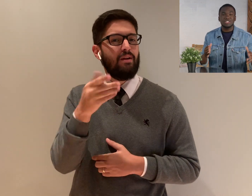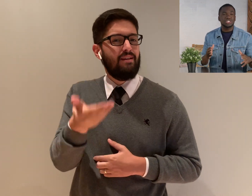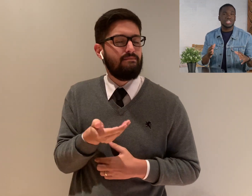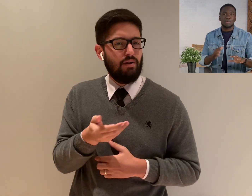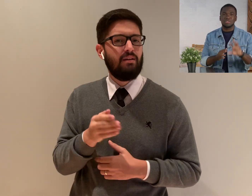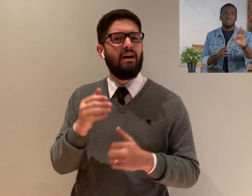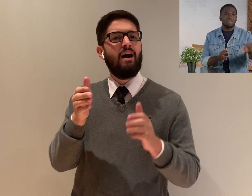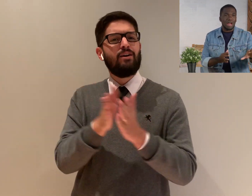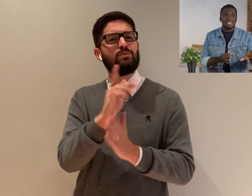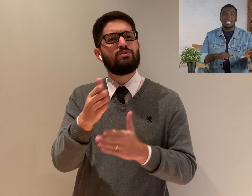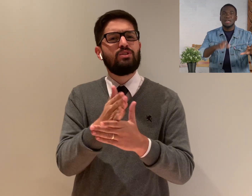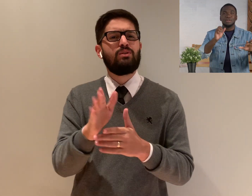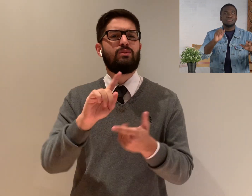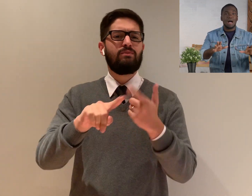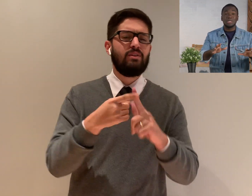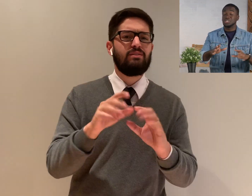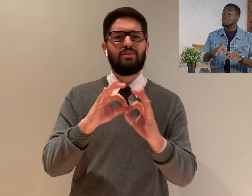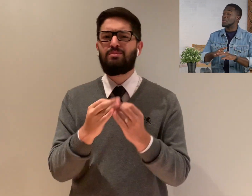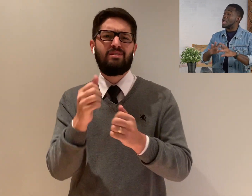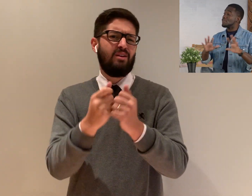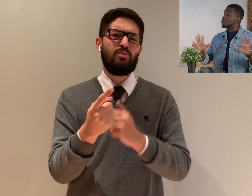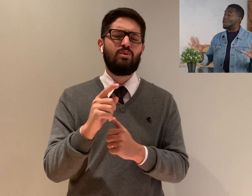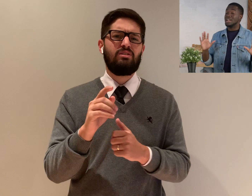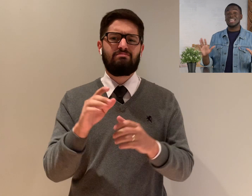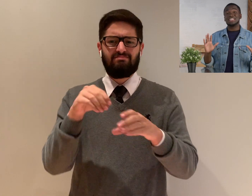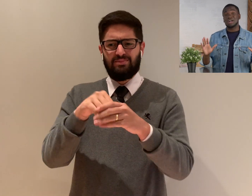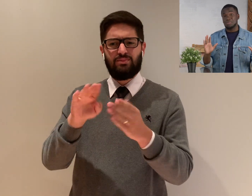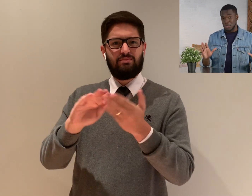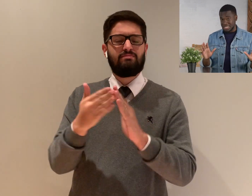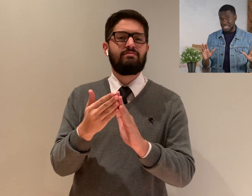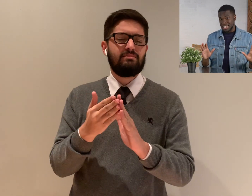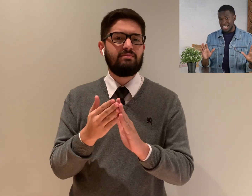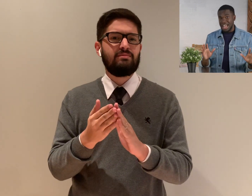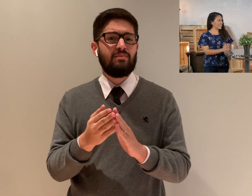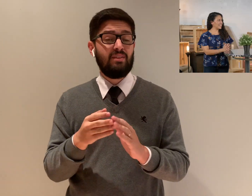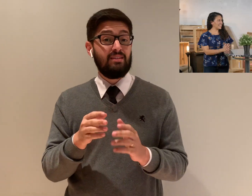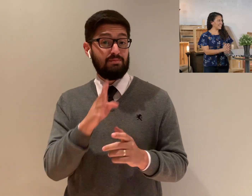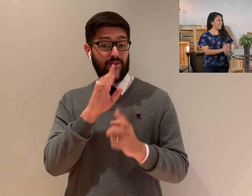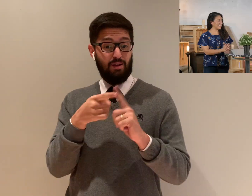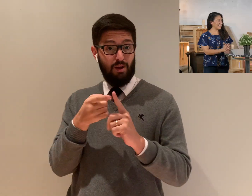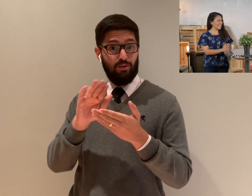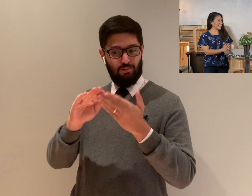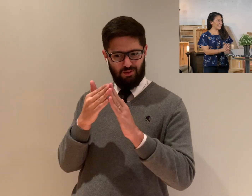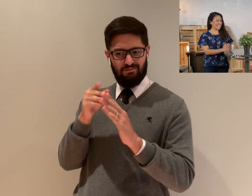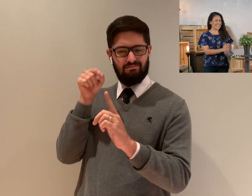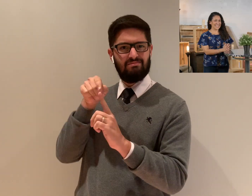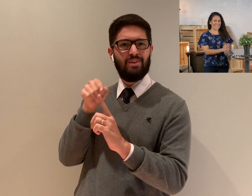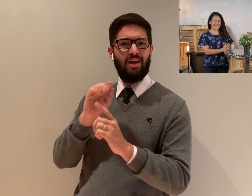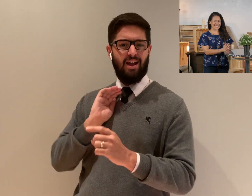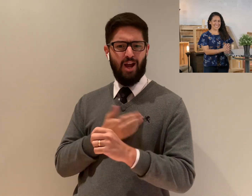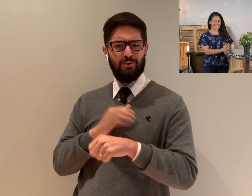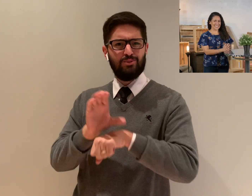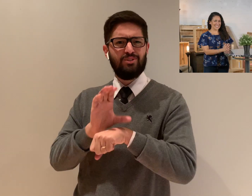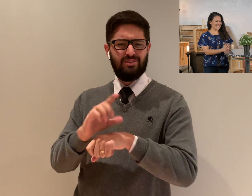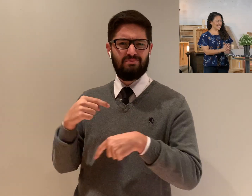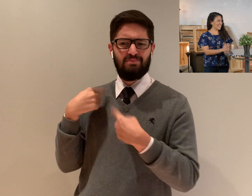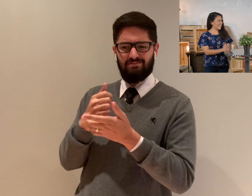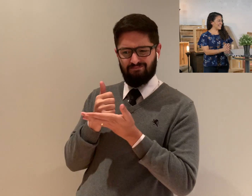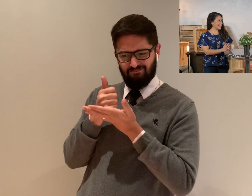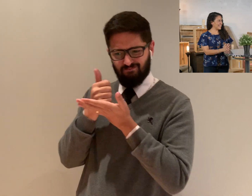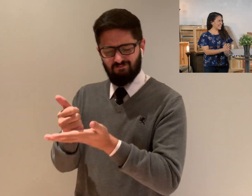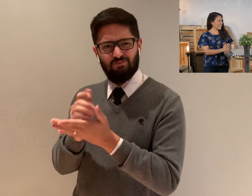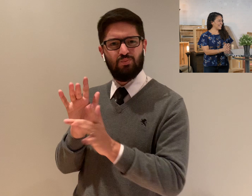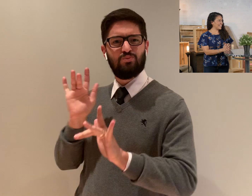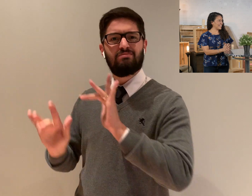we're asking you to share that with your friends, your family, just about everyone in the community. And speaking of community, our church has